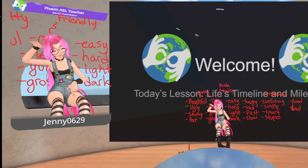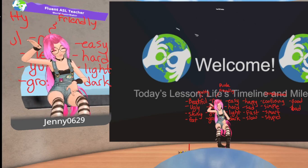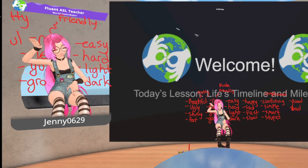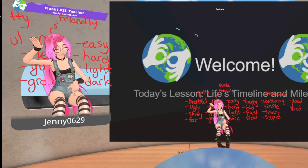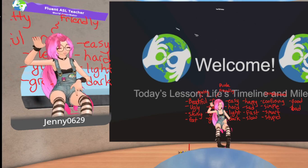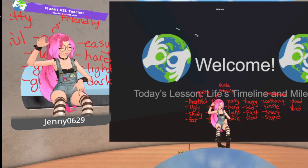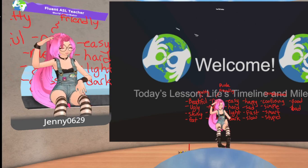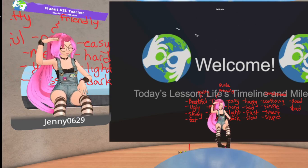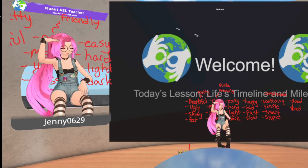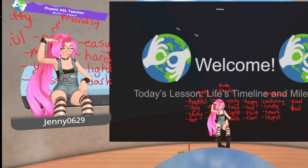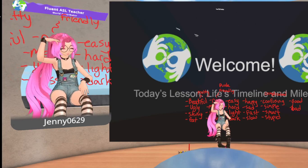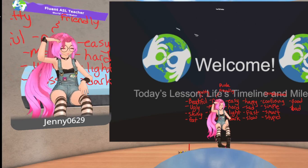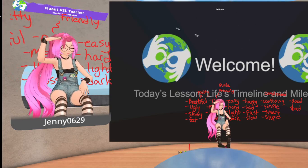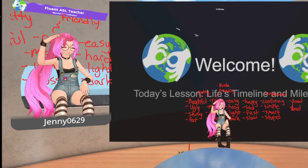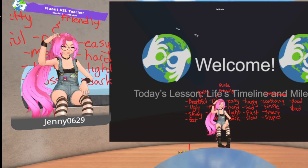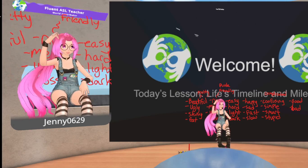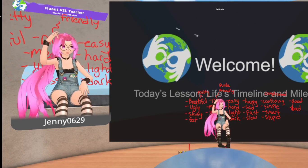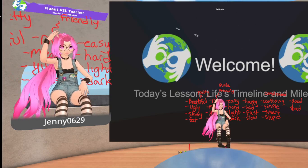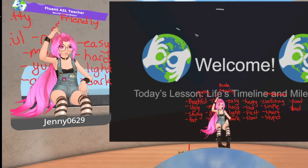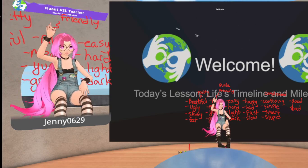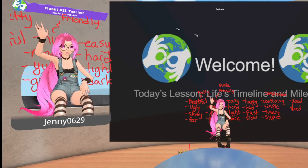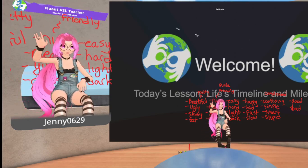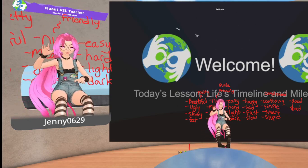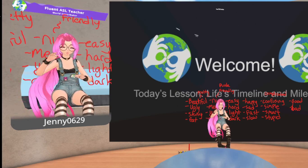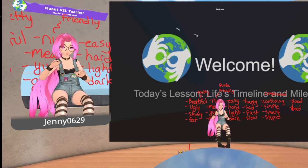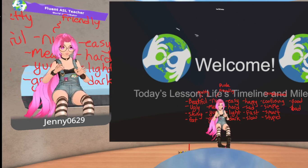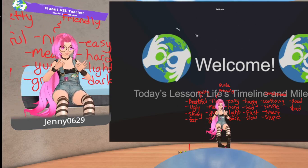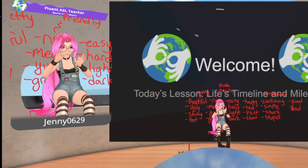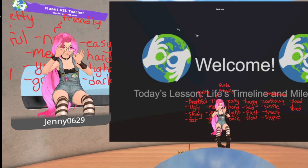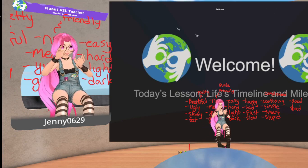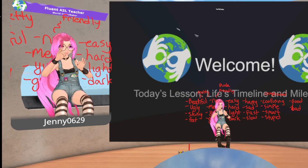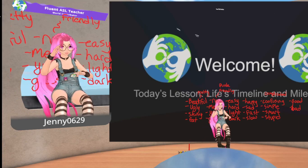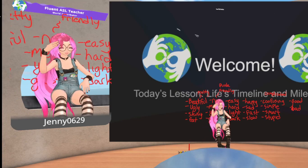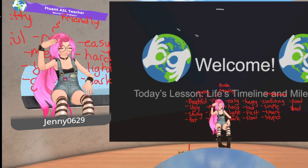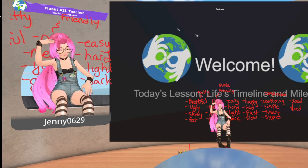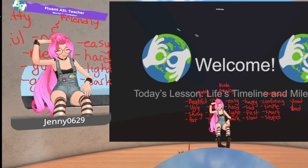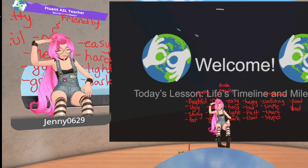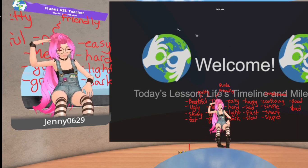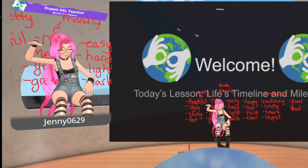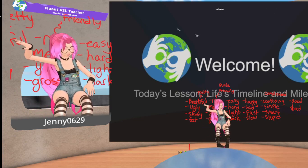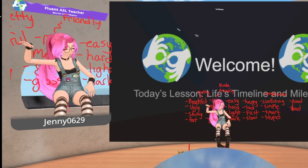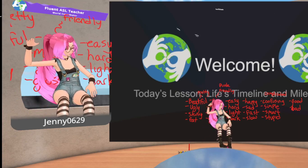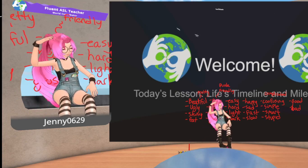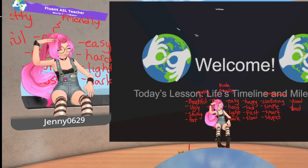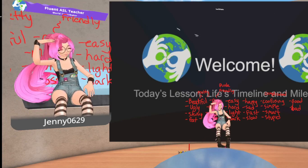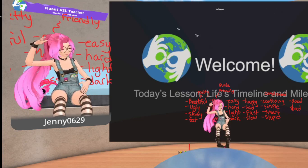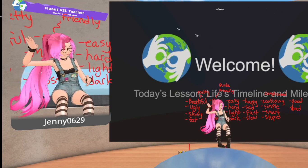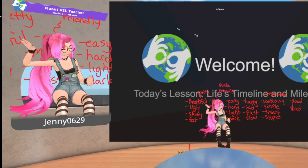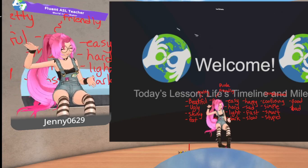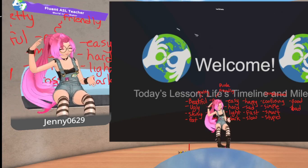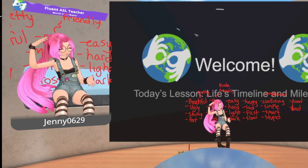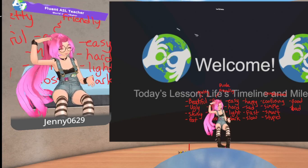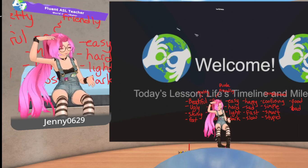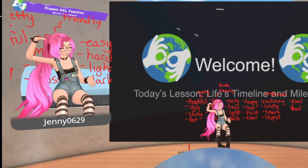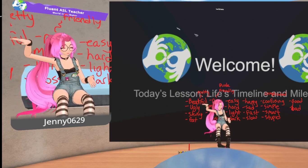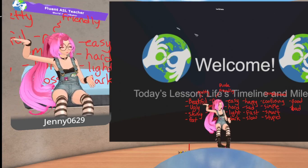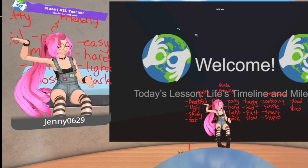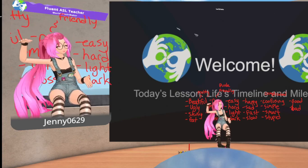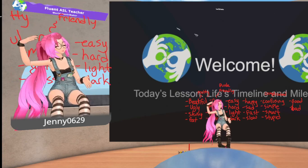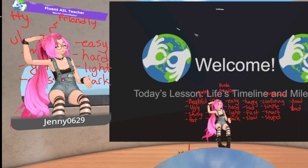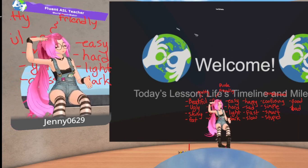using your open hand. But that middle finger is so important because what does this sign mean if it's just